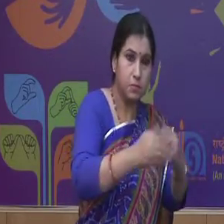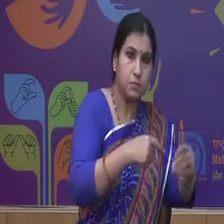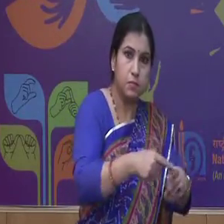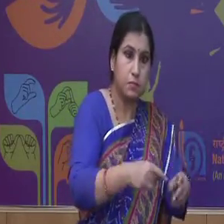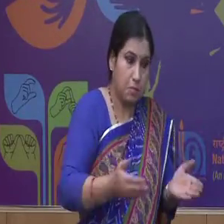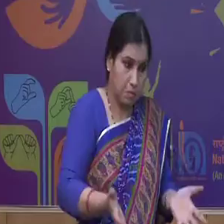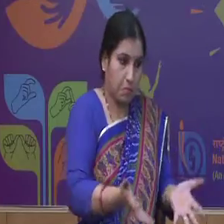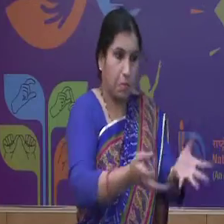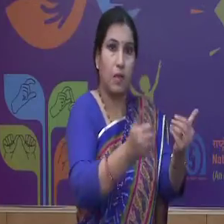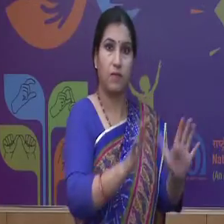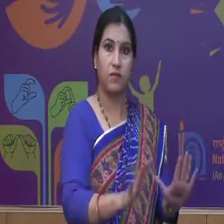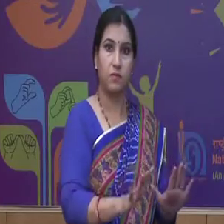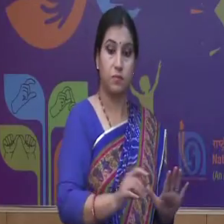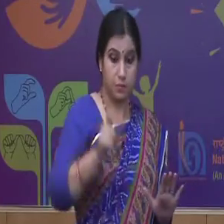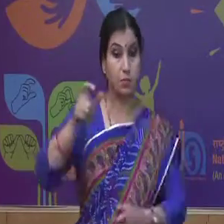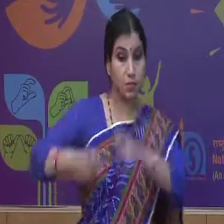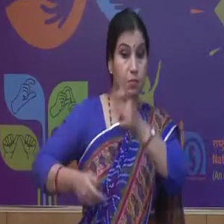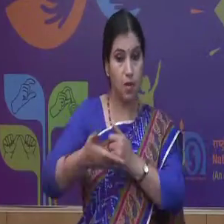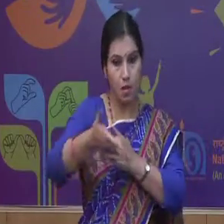Such people were called as